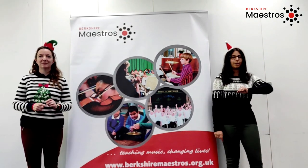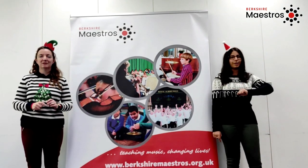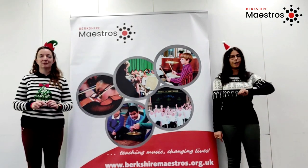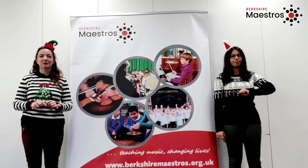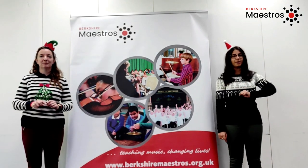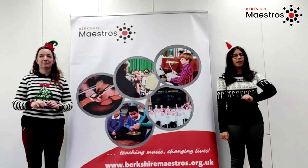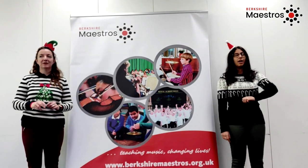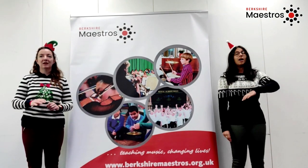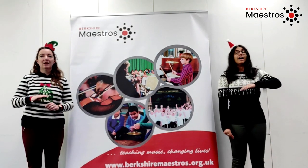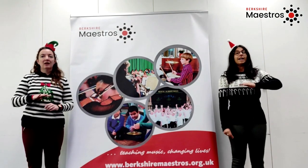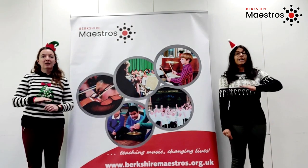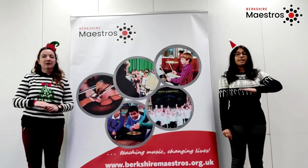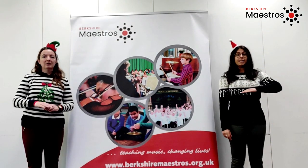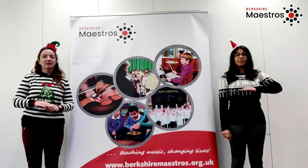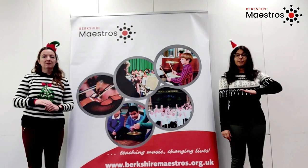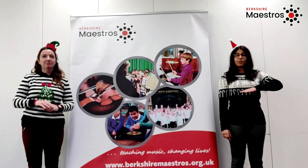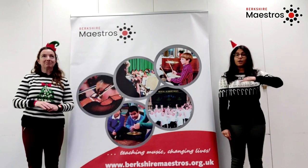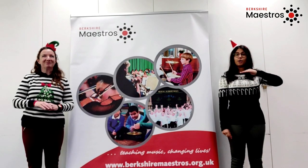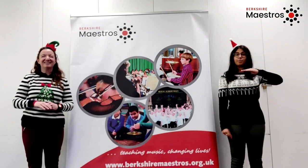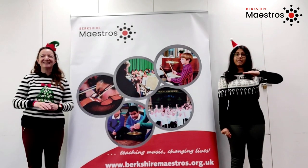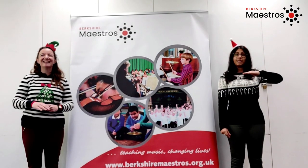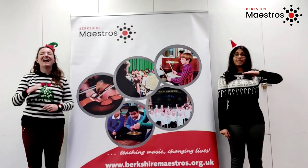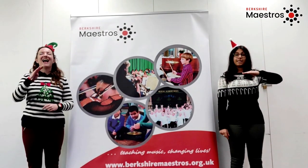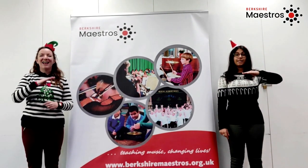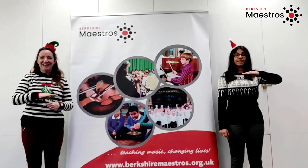Here we go. In the